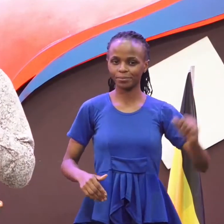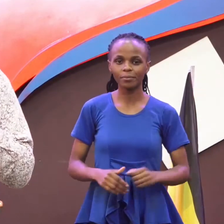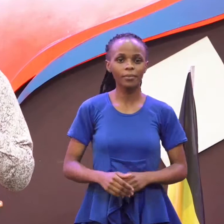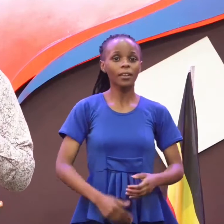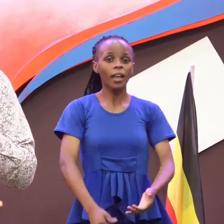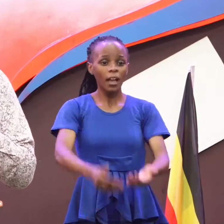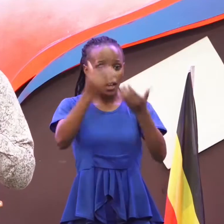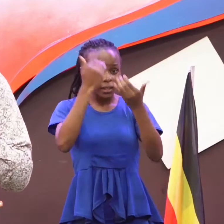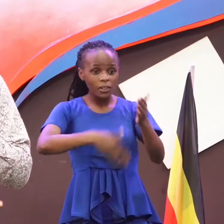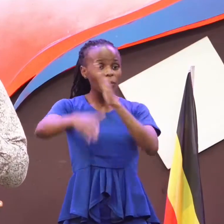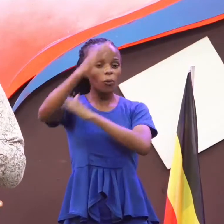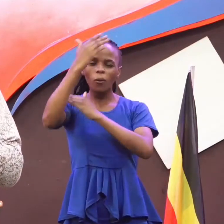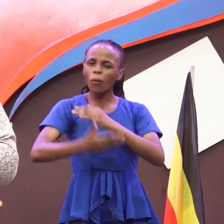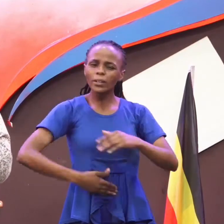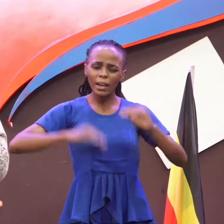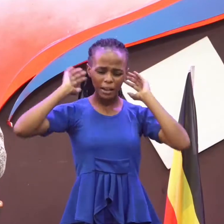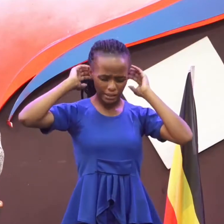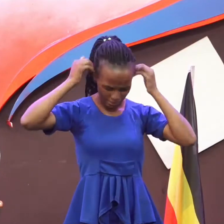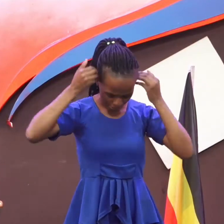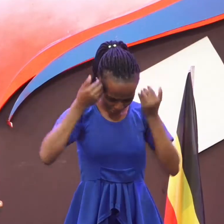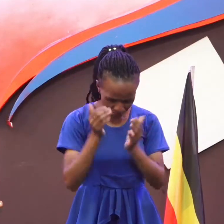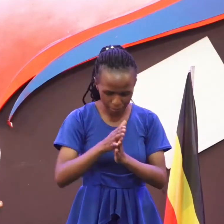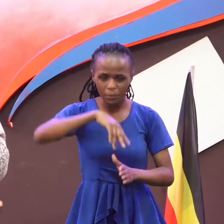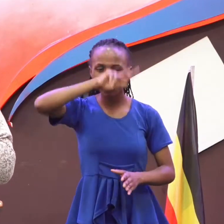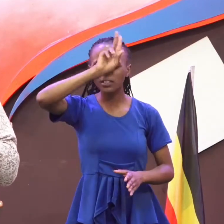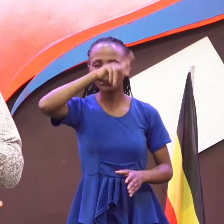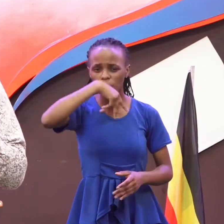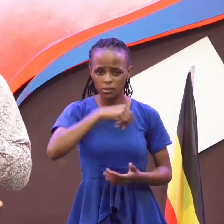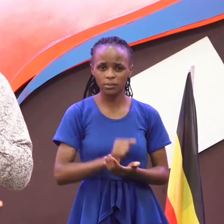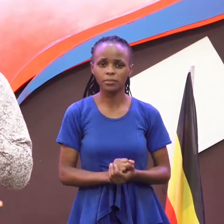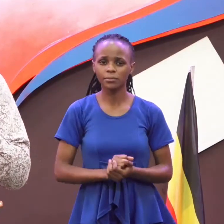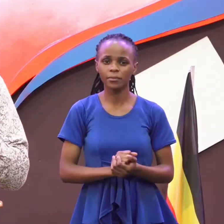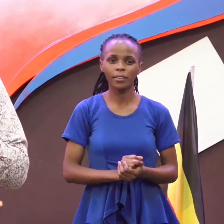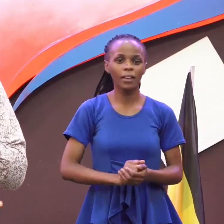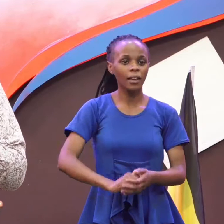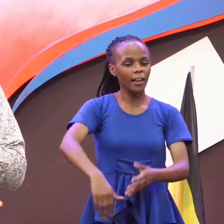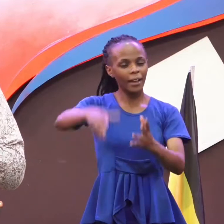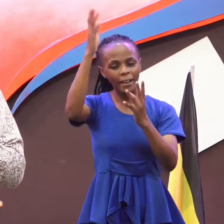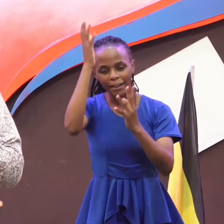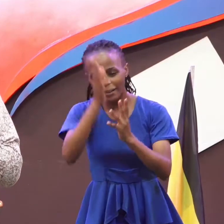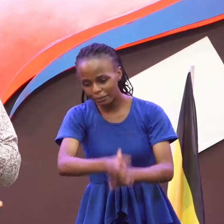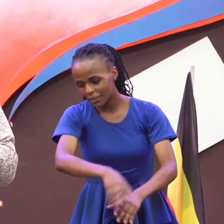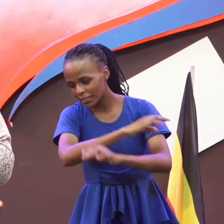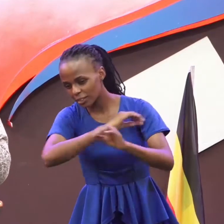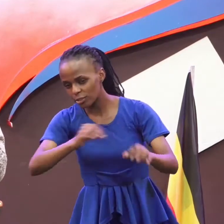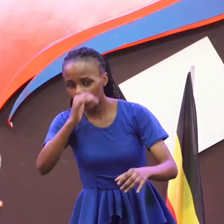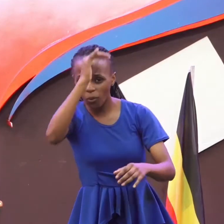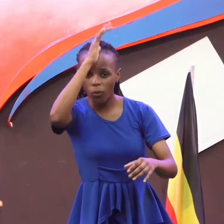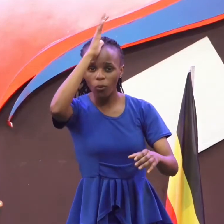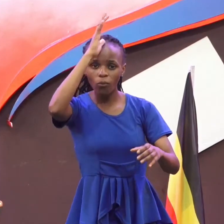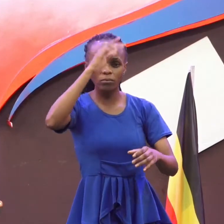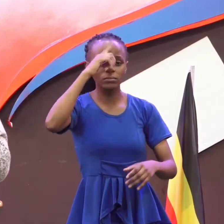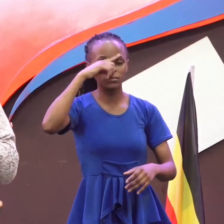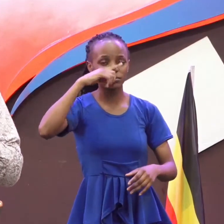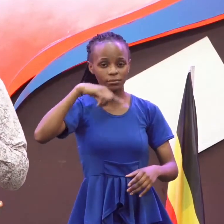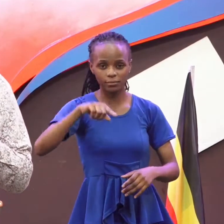left. The Lord has sheep and goats. In between them there is no turkey.